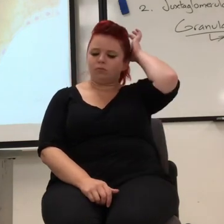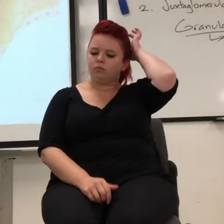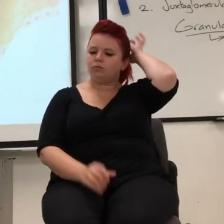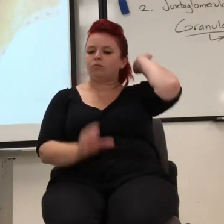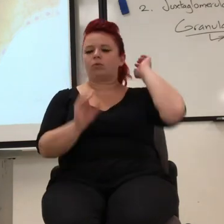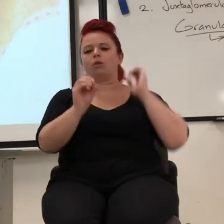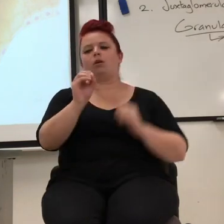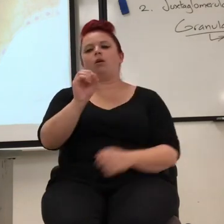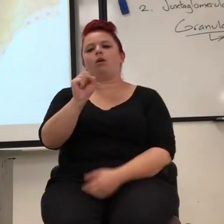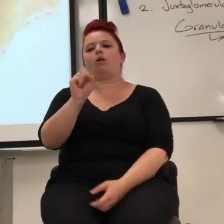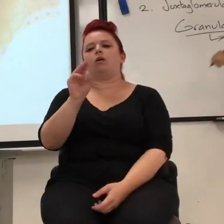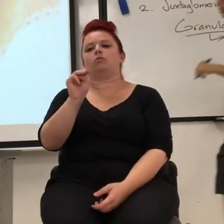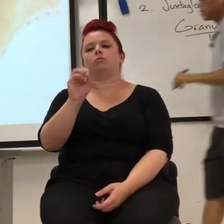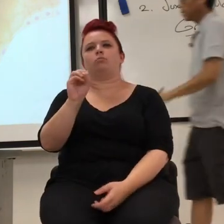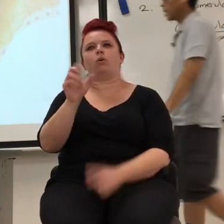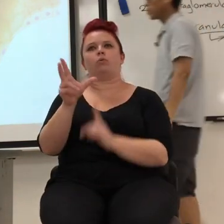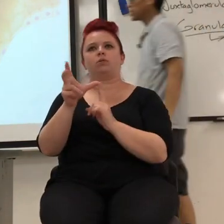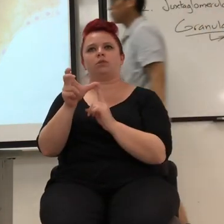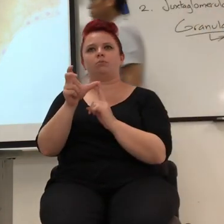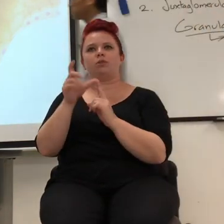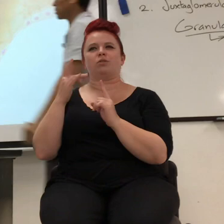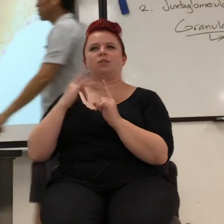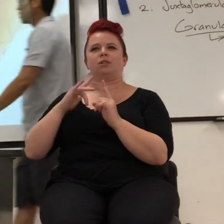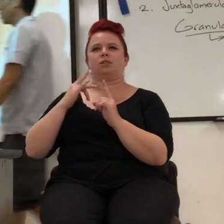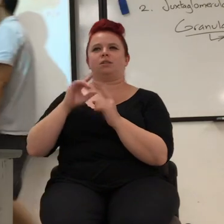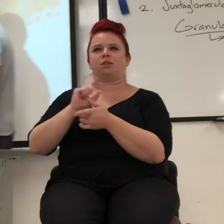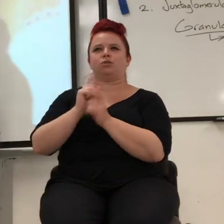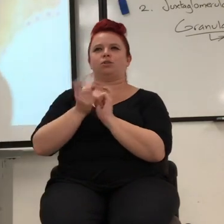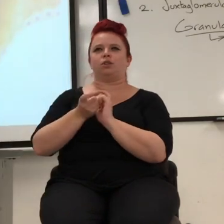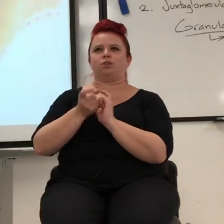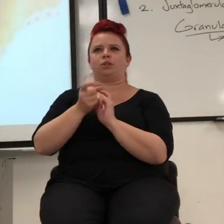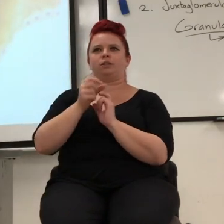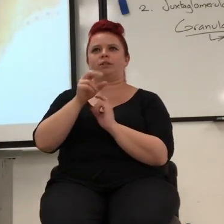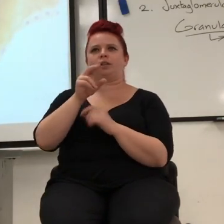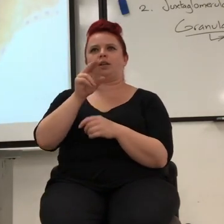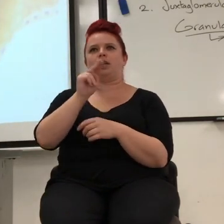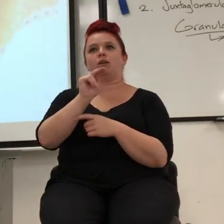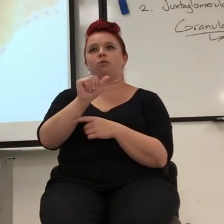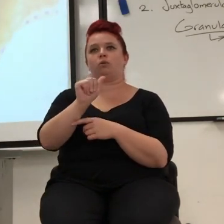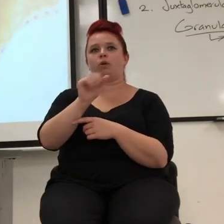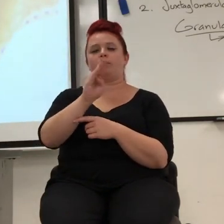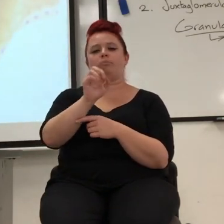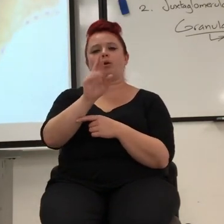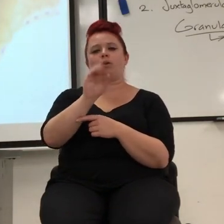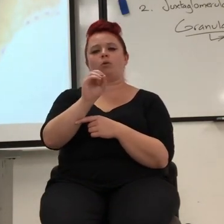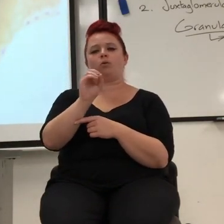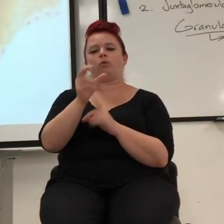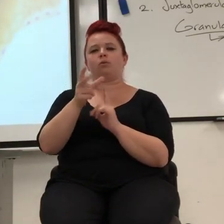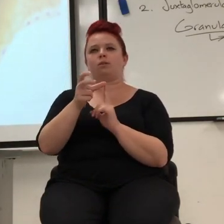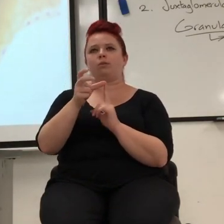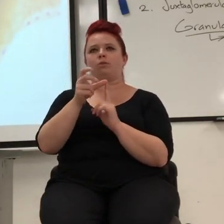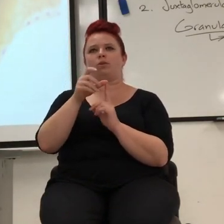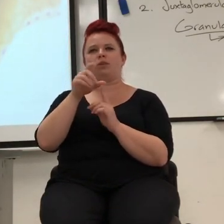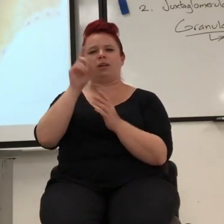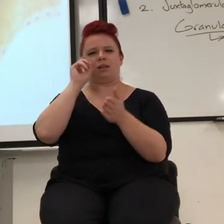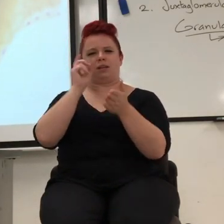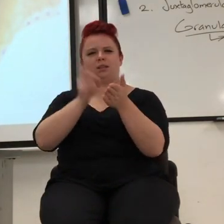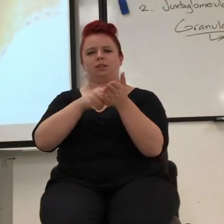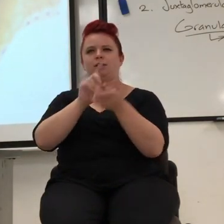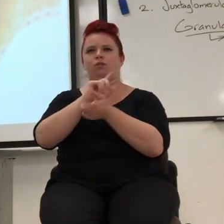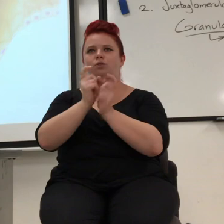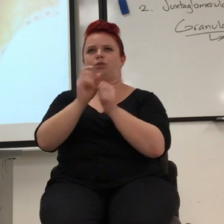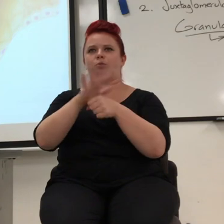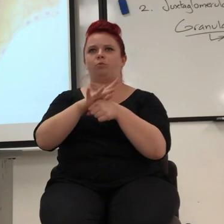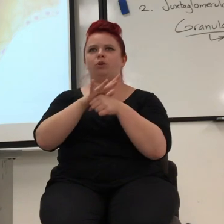Osmoreceptors detect changes in sodium. Baroreceptors detect changes in pressure. Basically, they go hand in